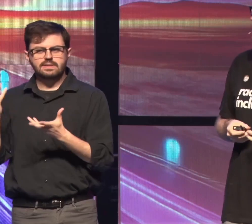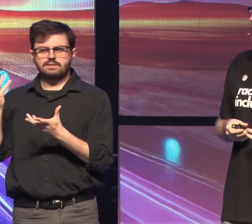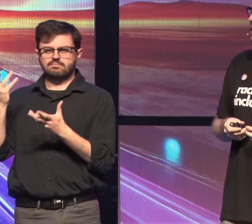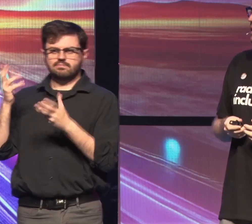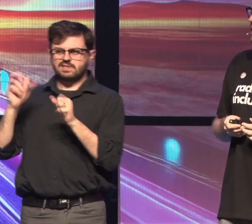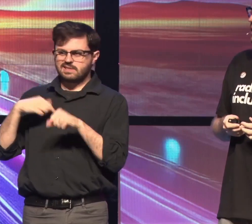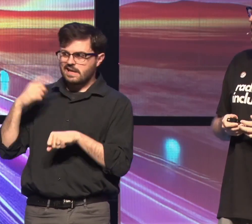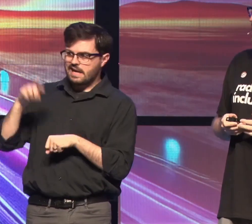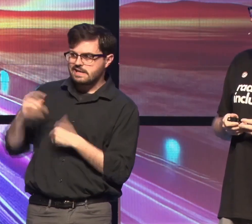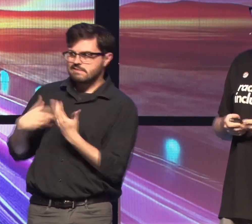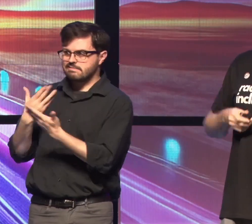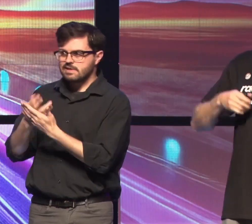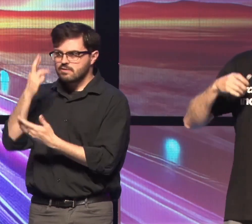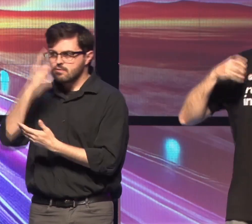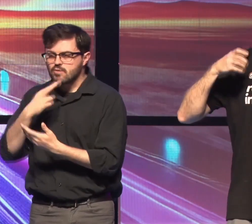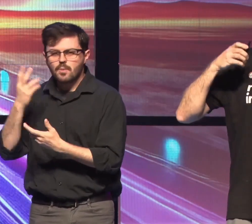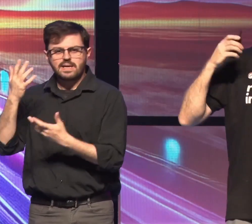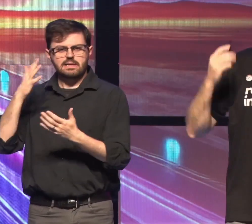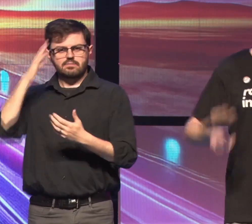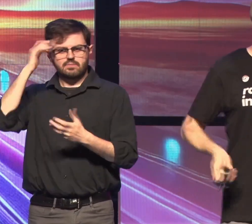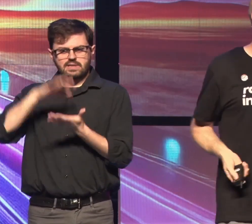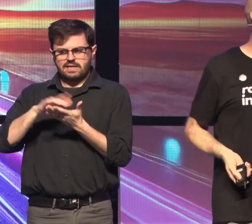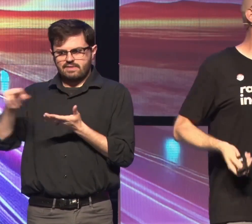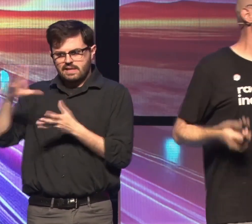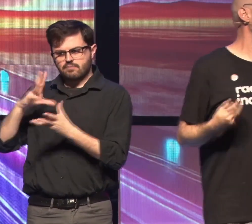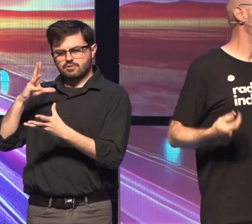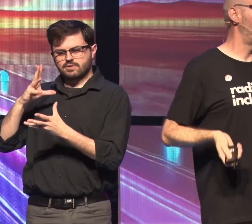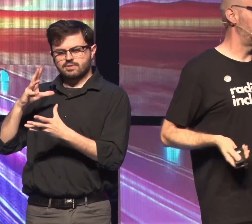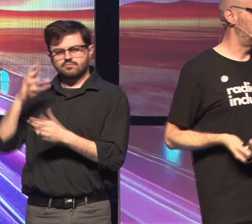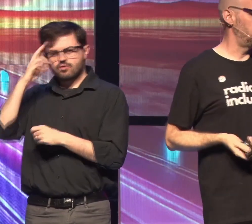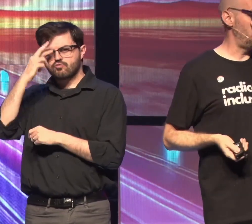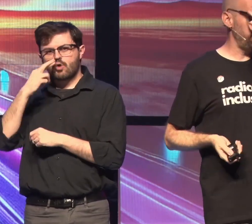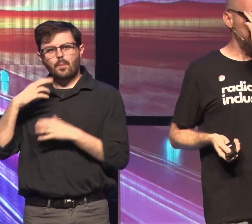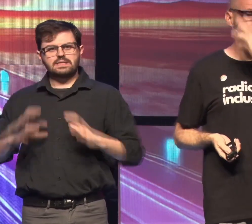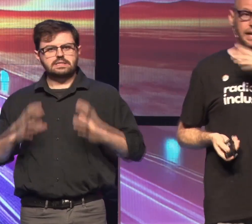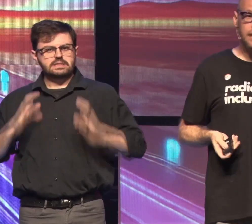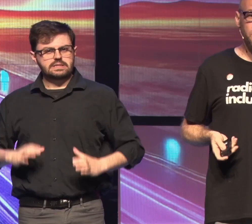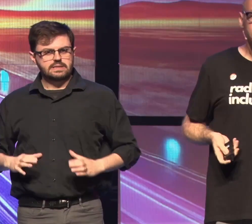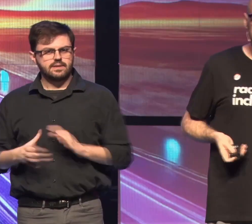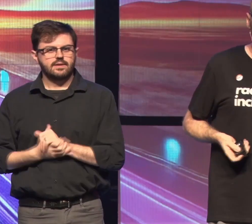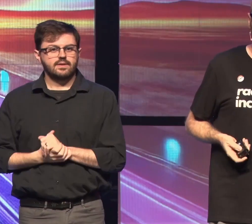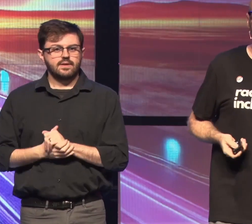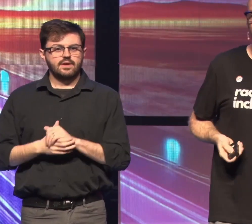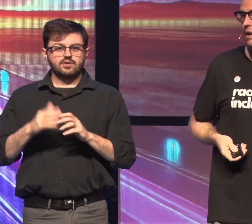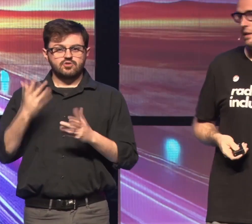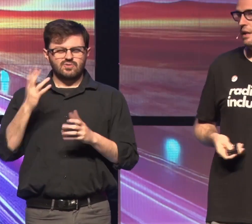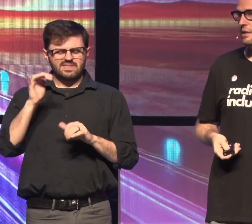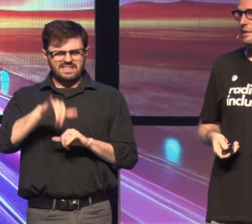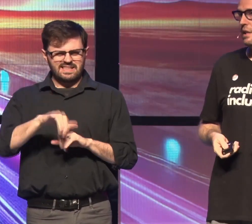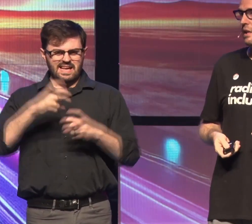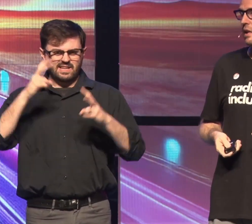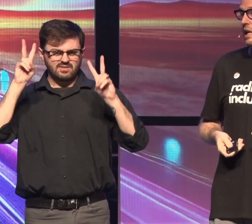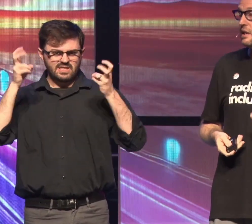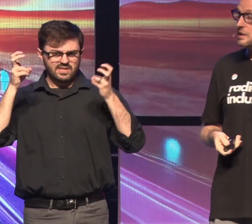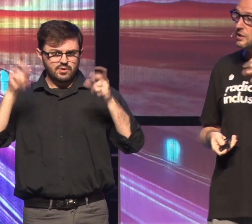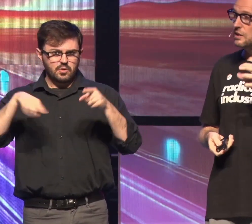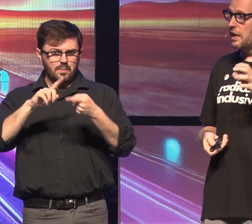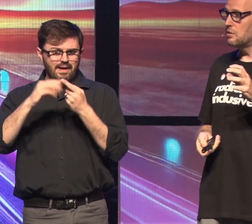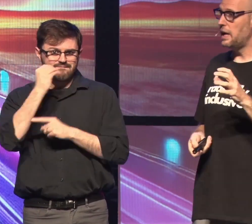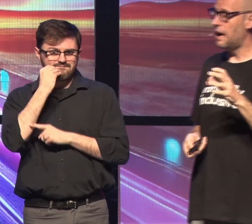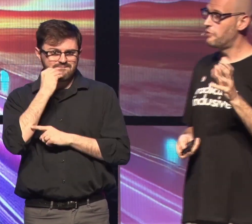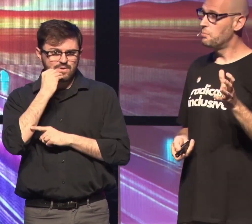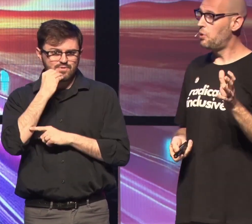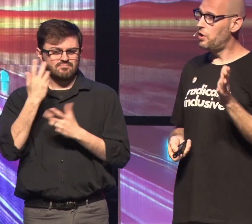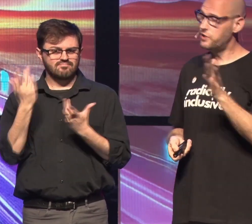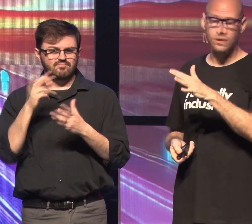that. Right? And so how does Paul answer the food question? Well, he doesn't answer it the same way John does. In this little letter